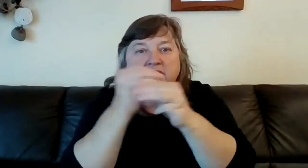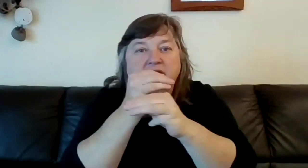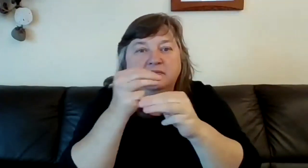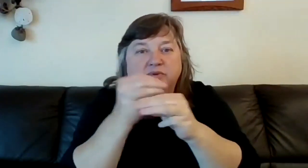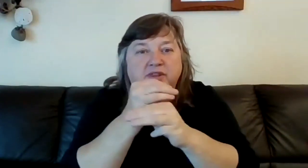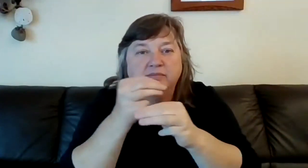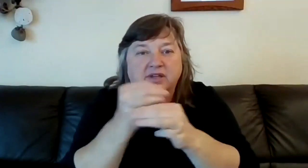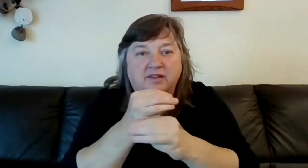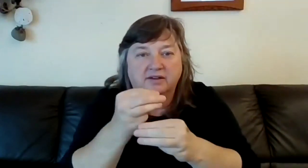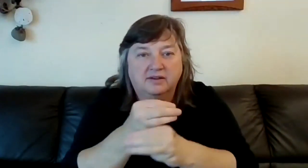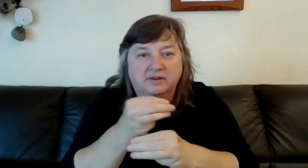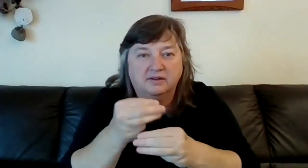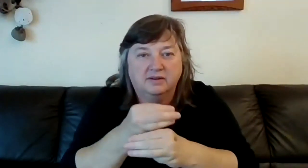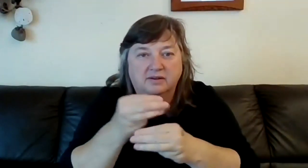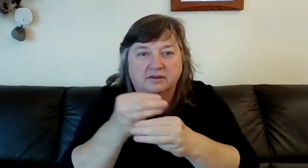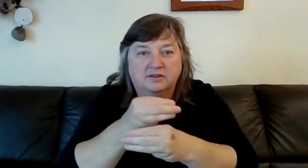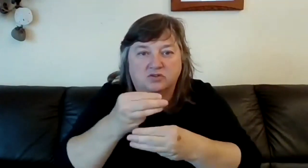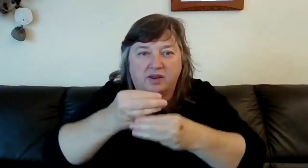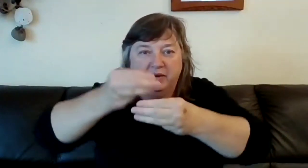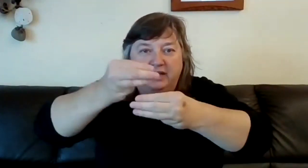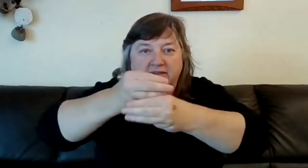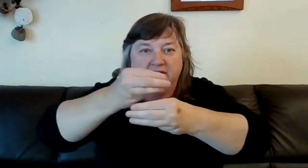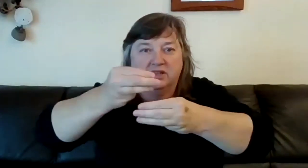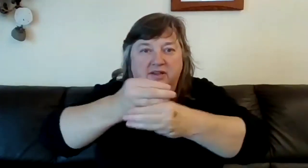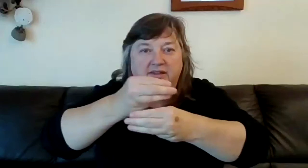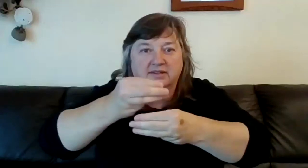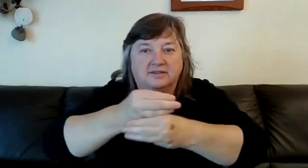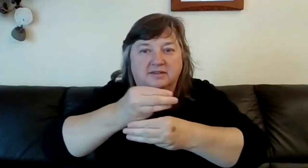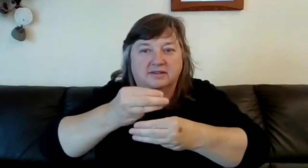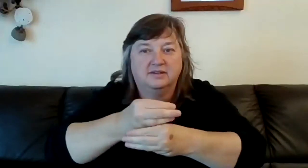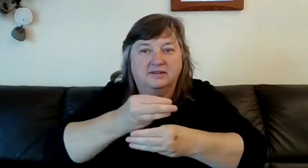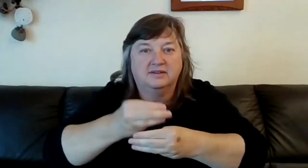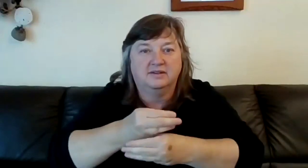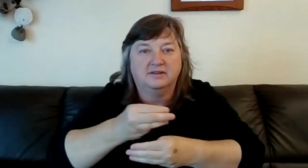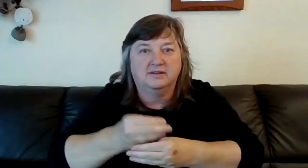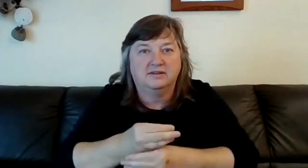and put them together, stripe against each other like this.